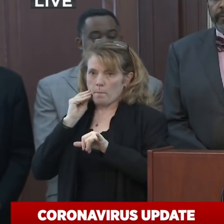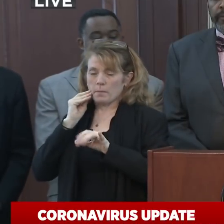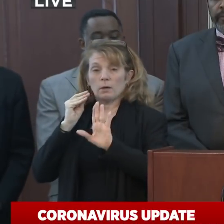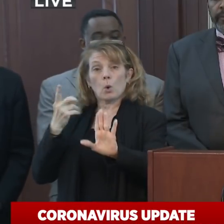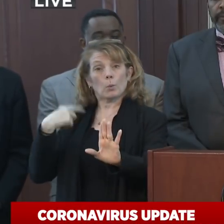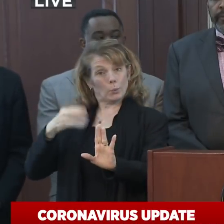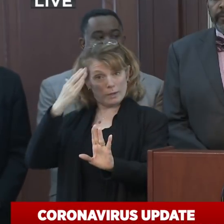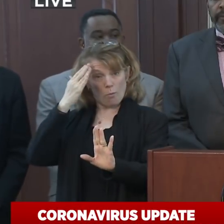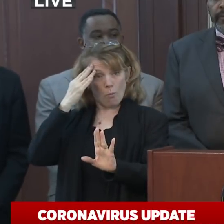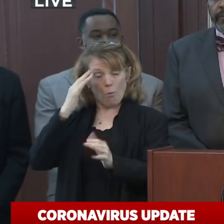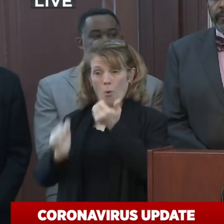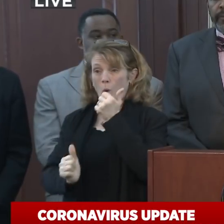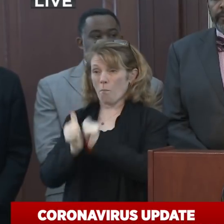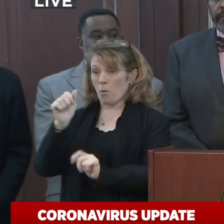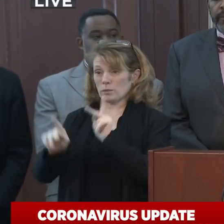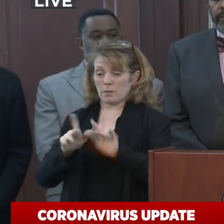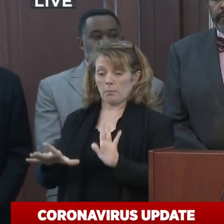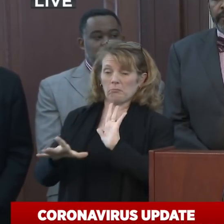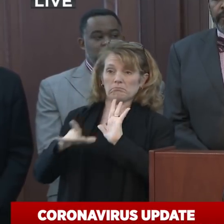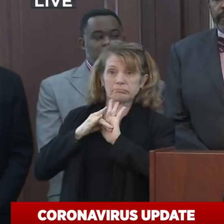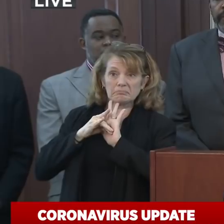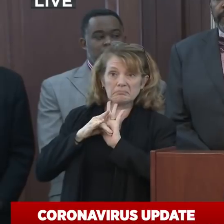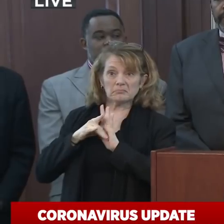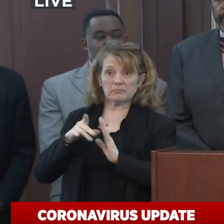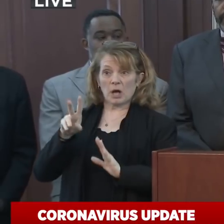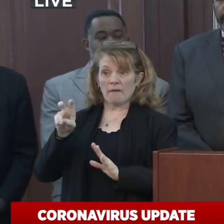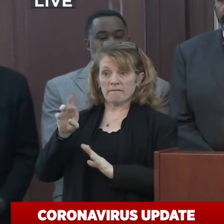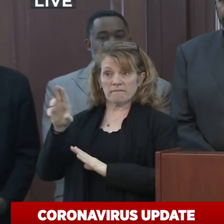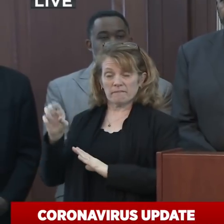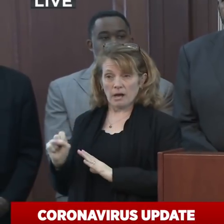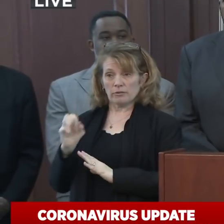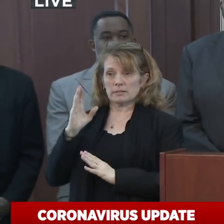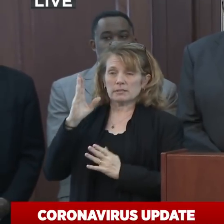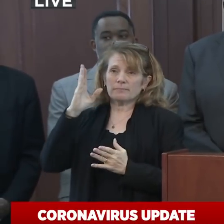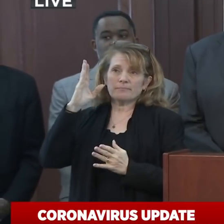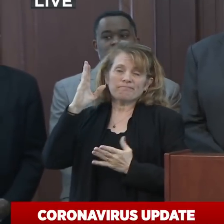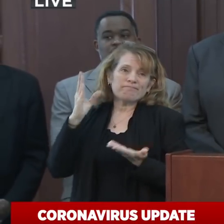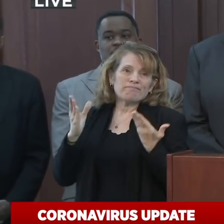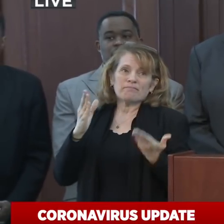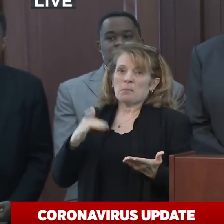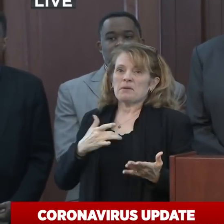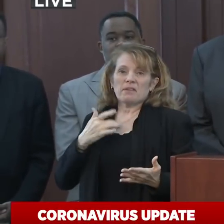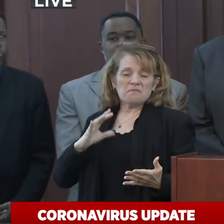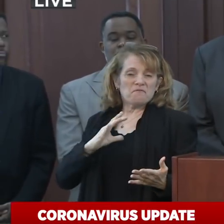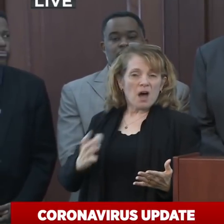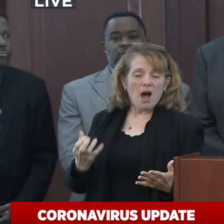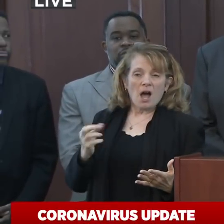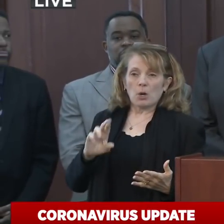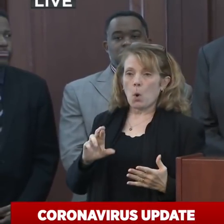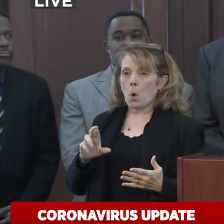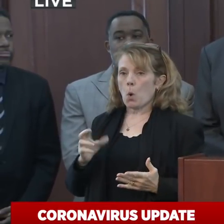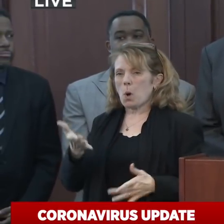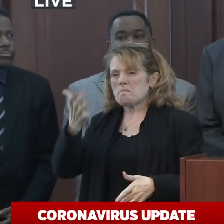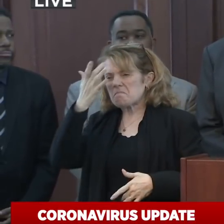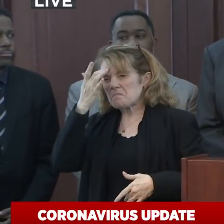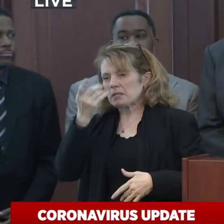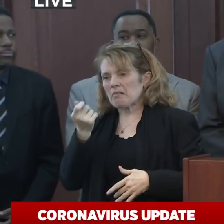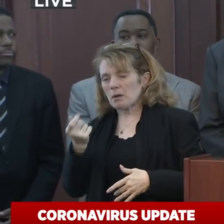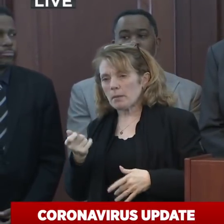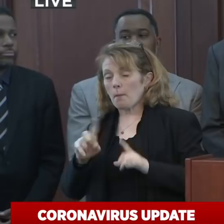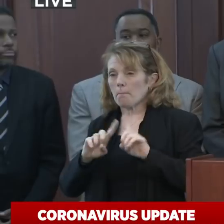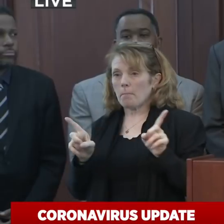the virus will either be asymptomatic or have mild symptoms. But because there's no vaccine and there is no medication, we have to be